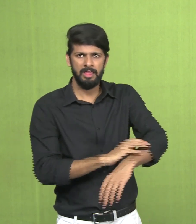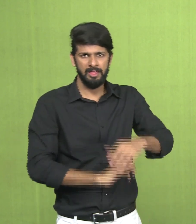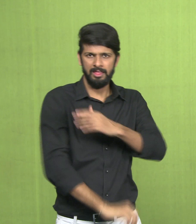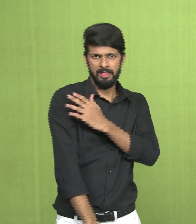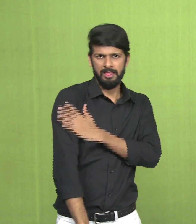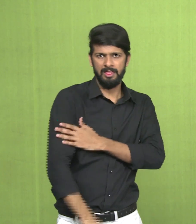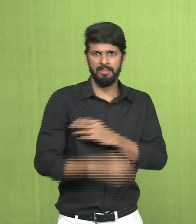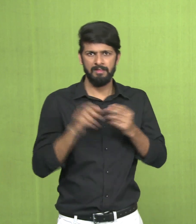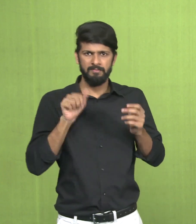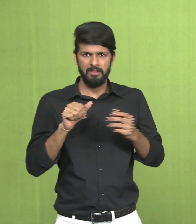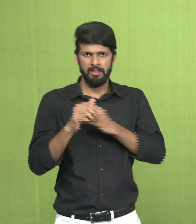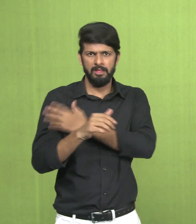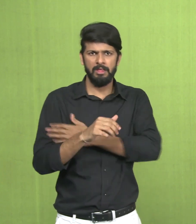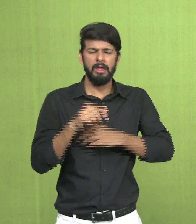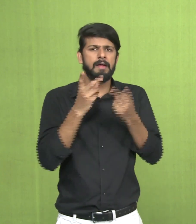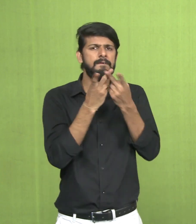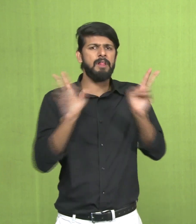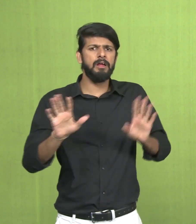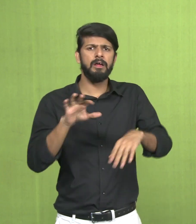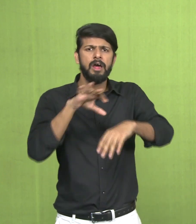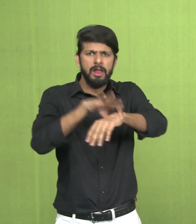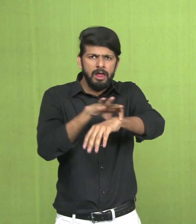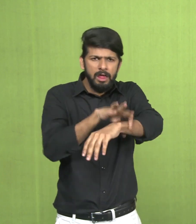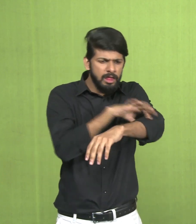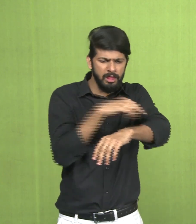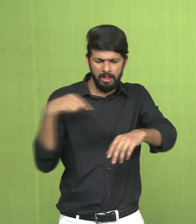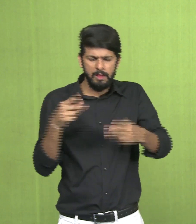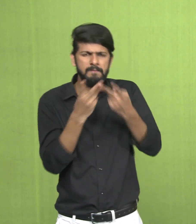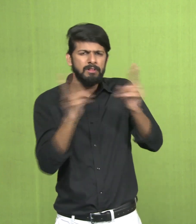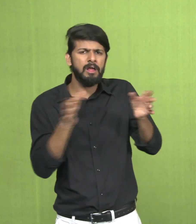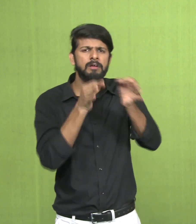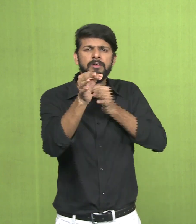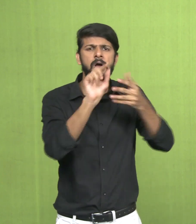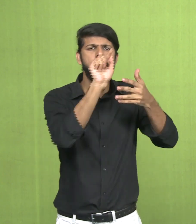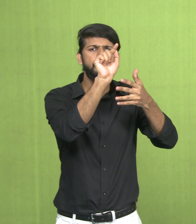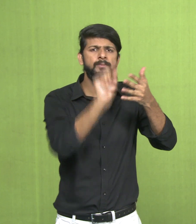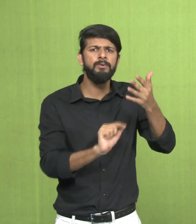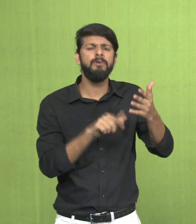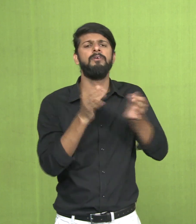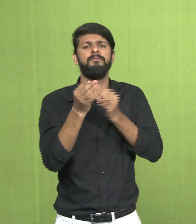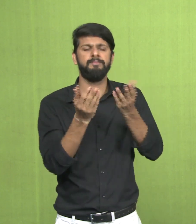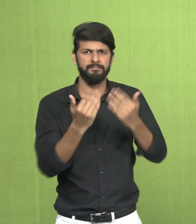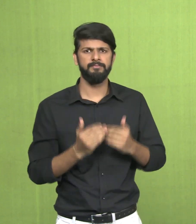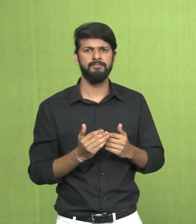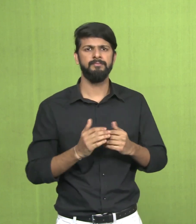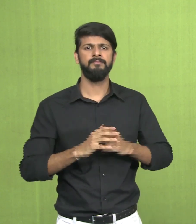How is the jewelry on the dancing girl's left arm different from that on her right arm?